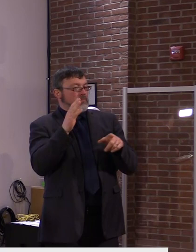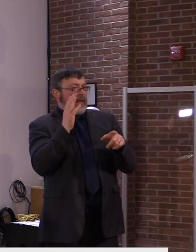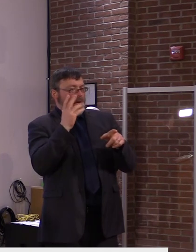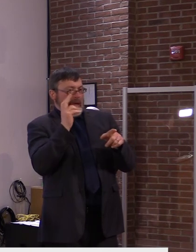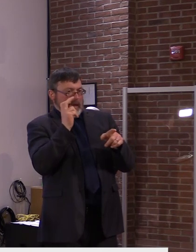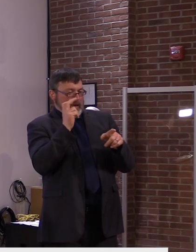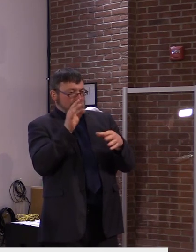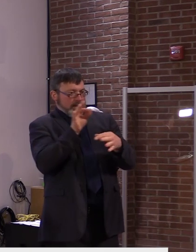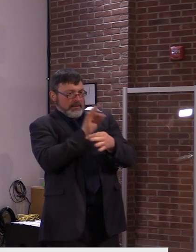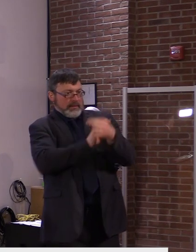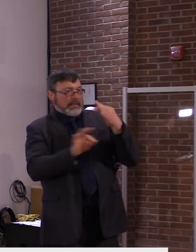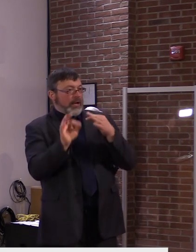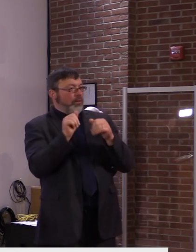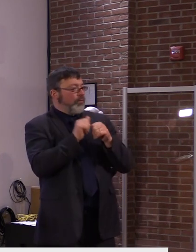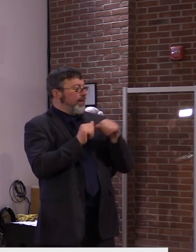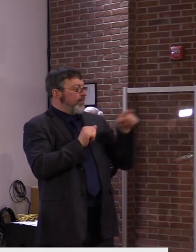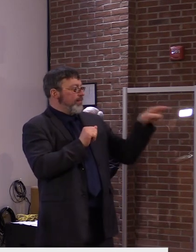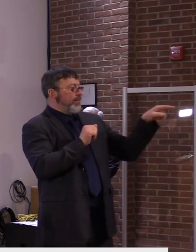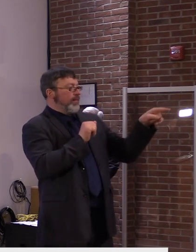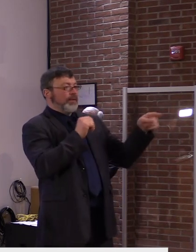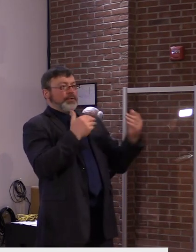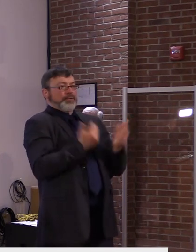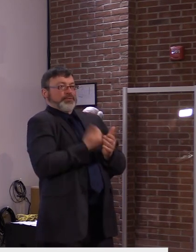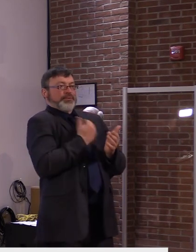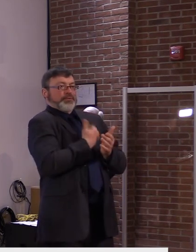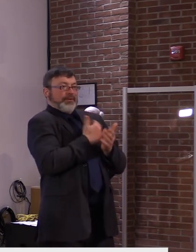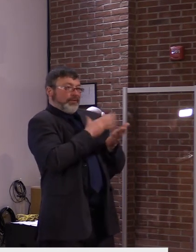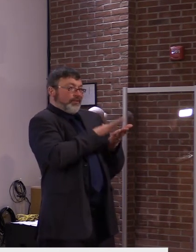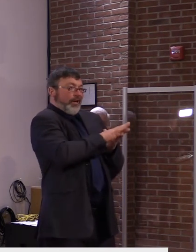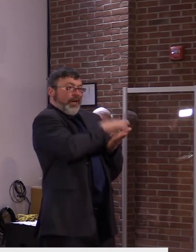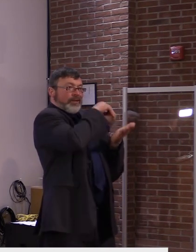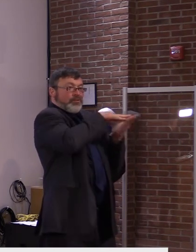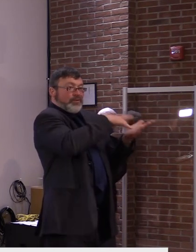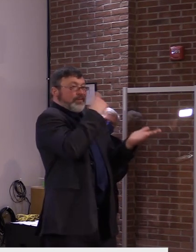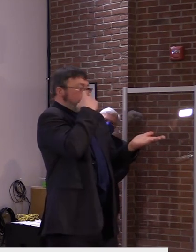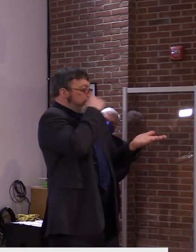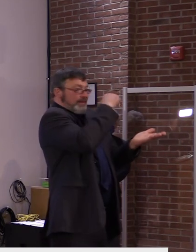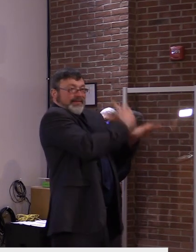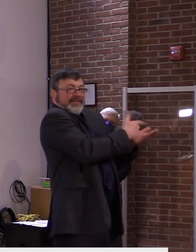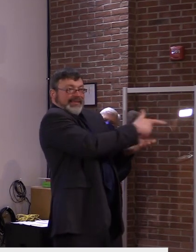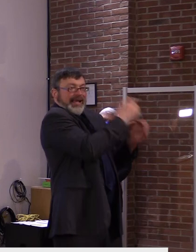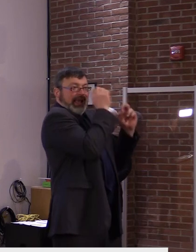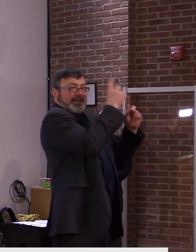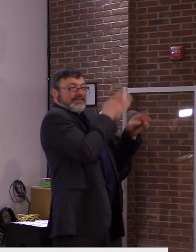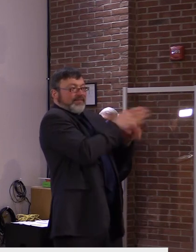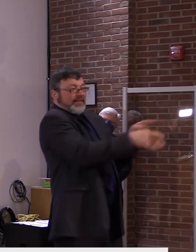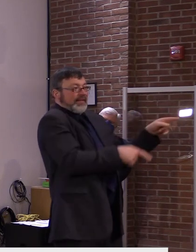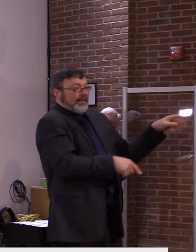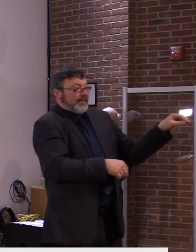Okay, thank you. Not sure if there's time for me to ask one more. Sure, go ahead, Andrew.